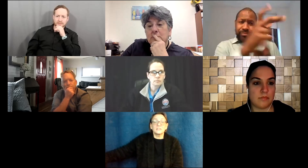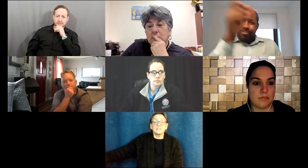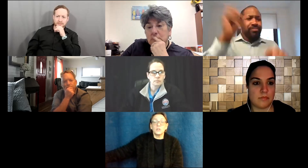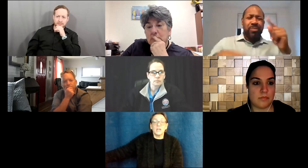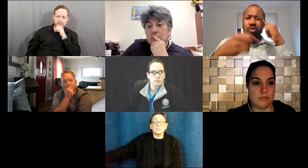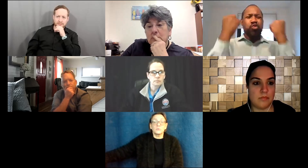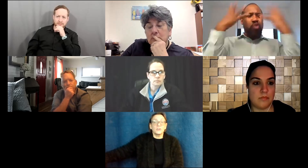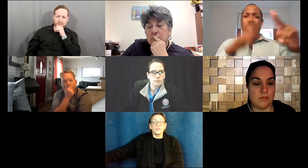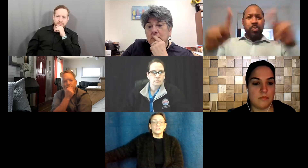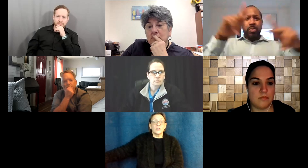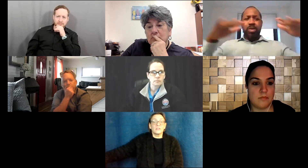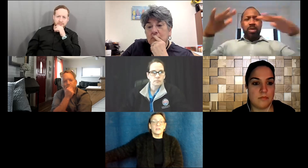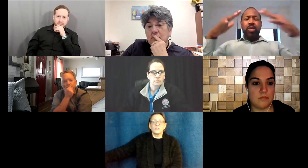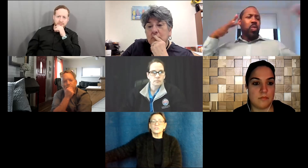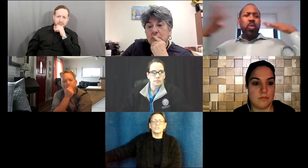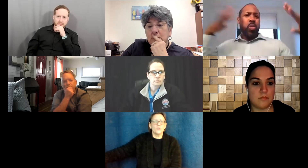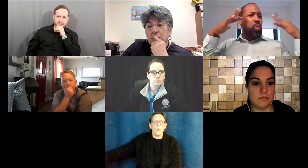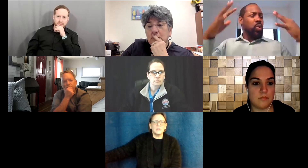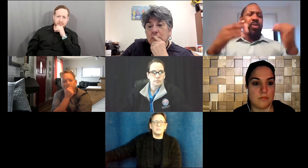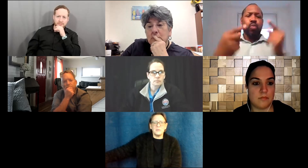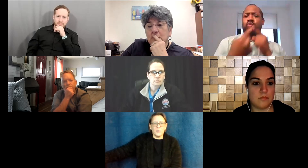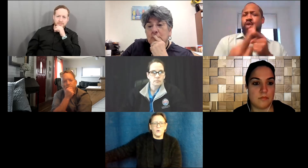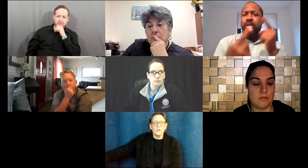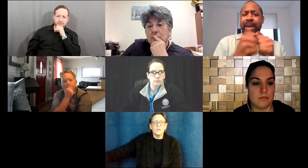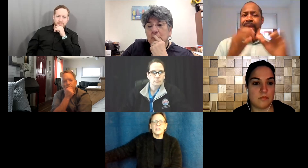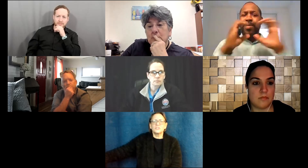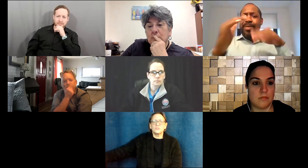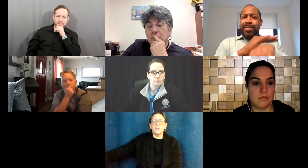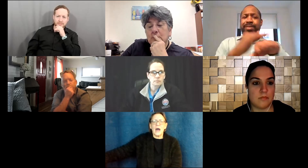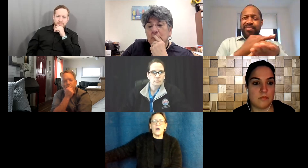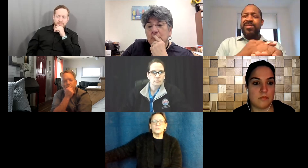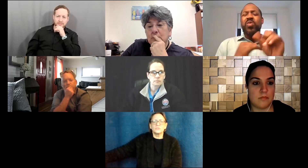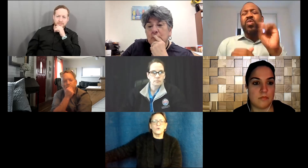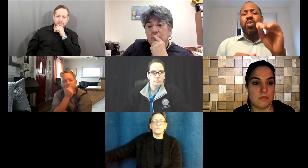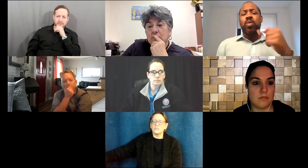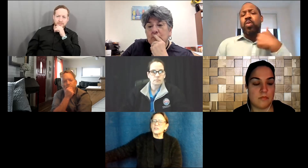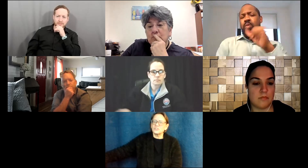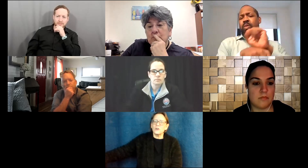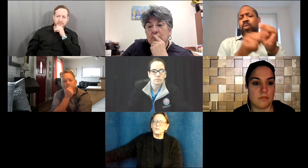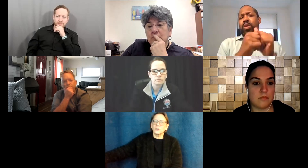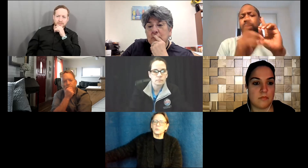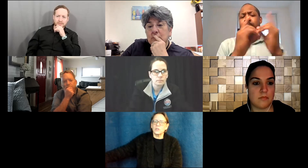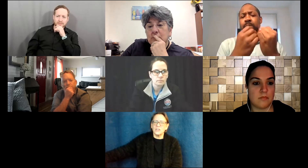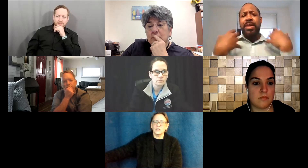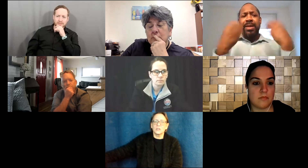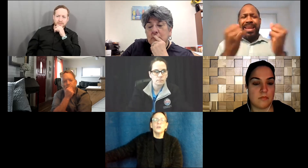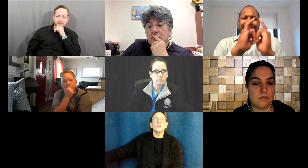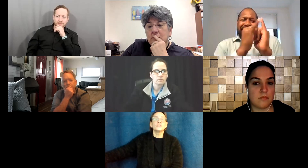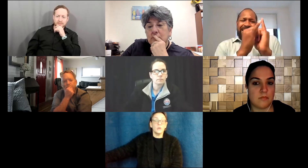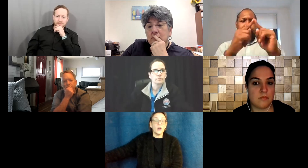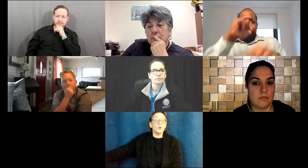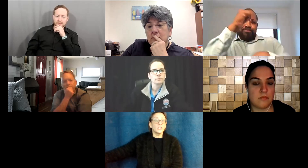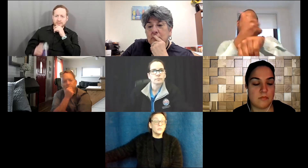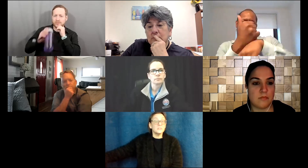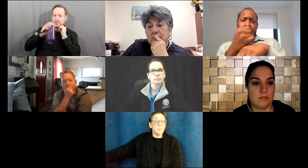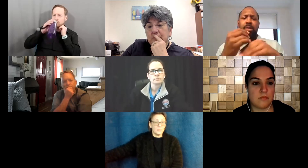a direct communication with a nurse or anything. There's just so many people. It's too loud. So there's a lot of struggle for communication. So